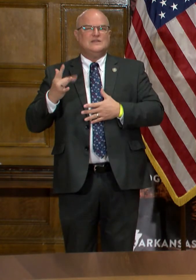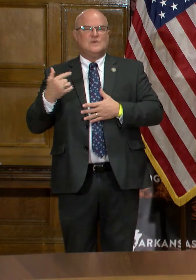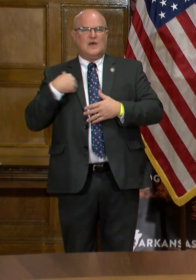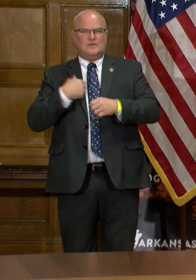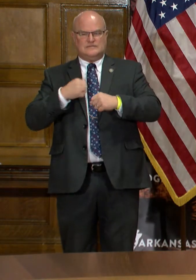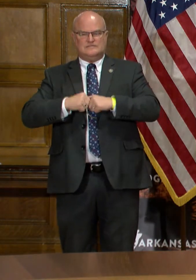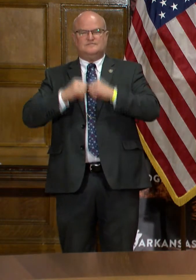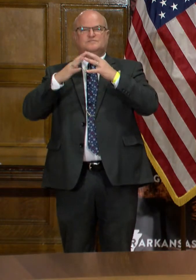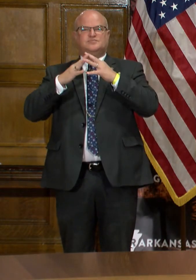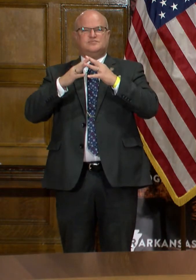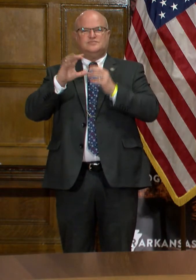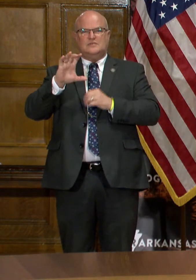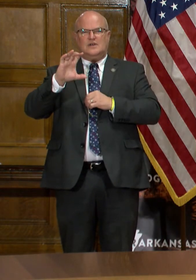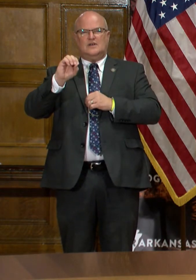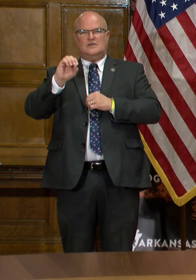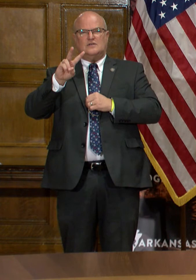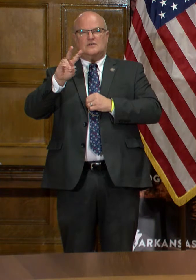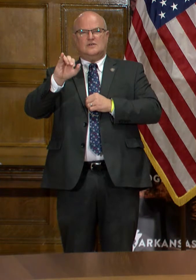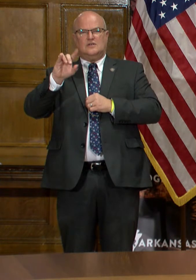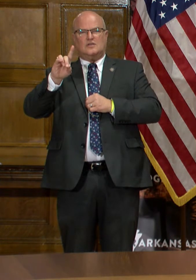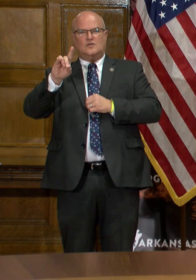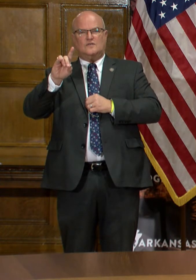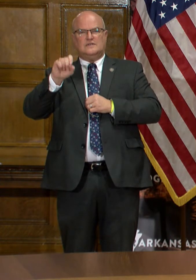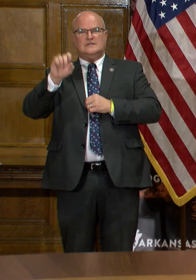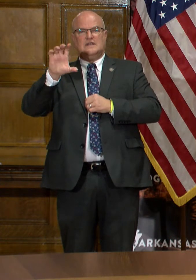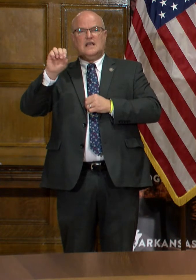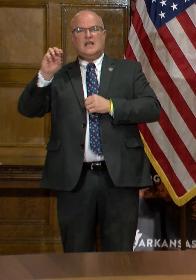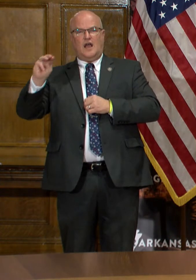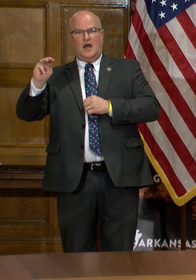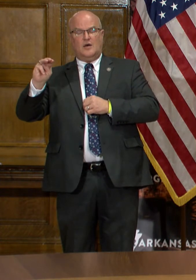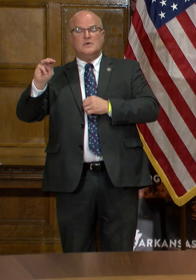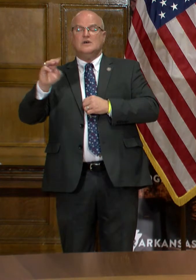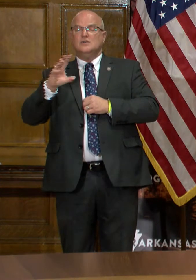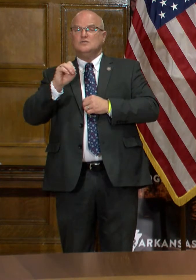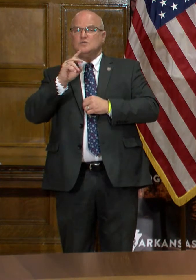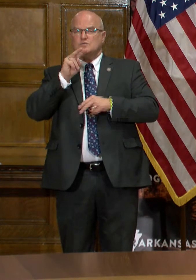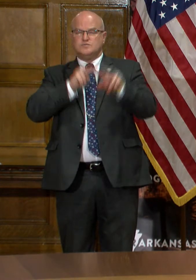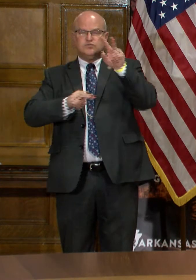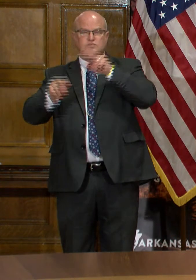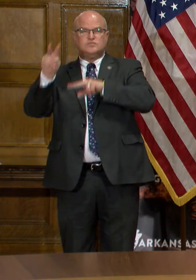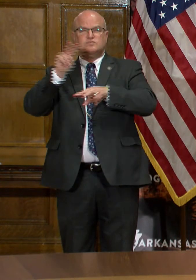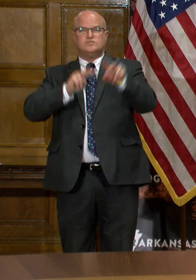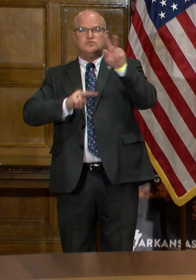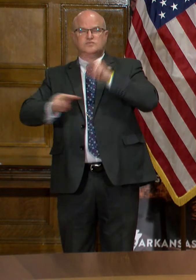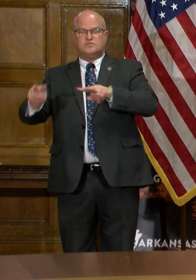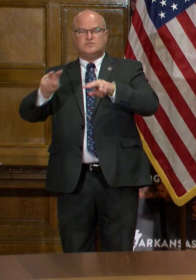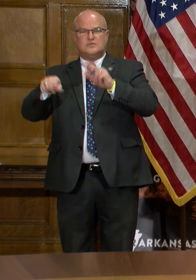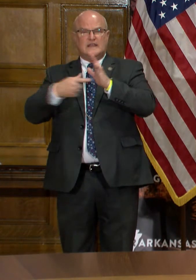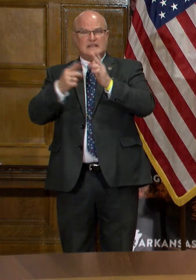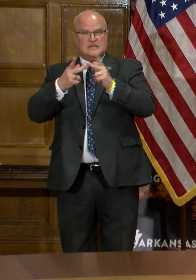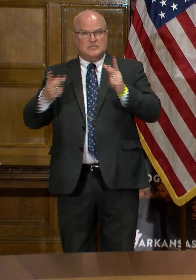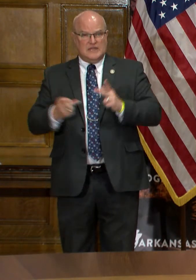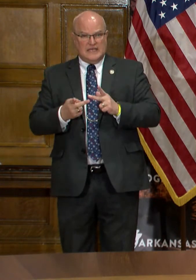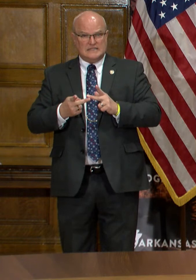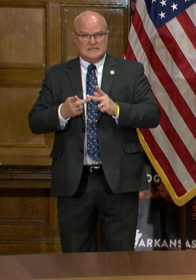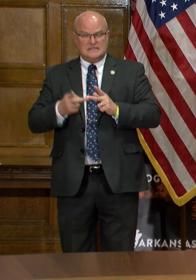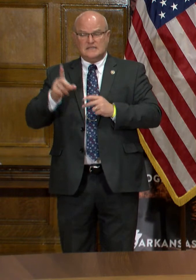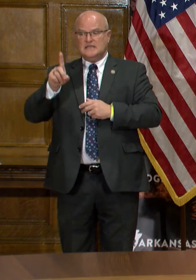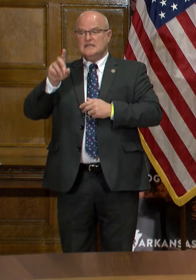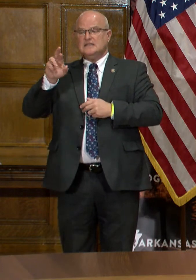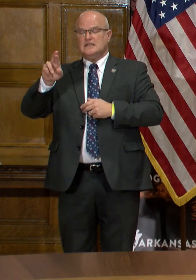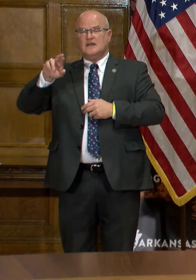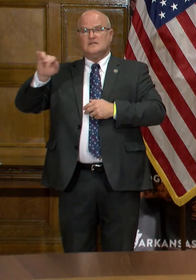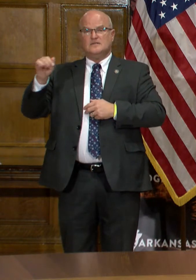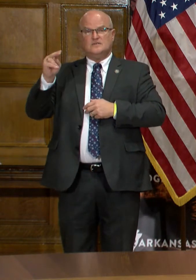we created COVID-COM to help coordinate on a statewide basis the allocation of these scarce resources. Dr. Jones has led